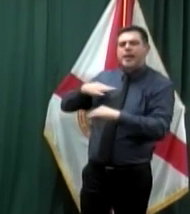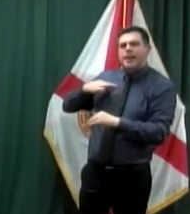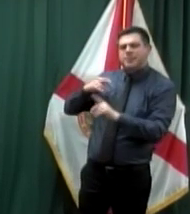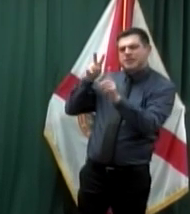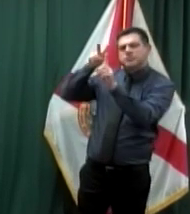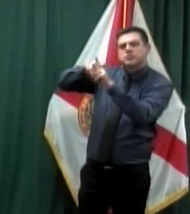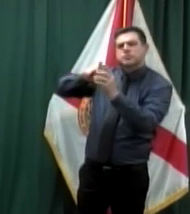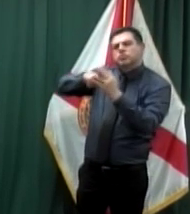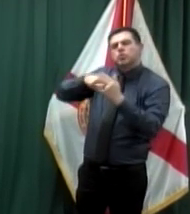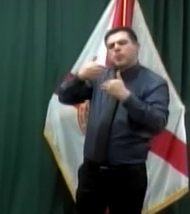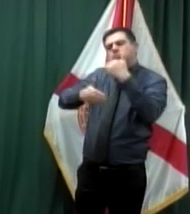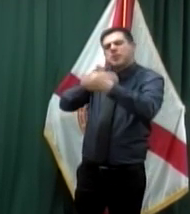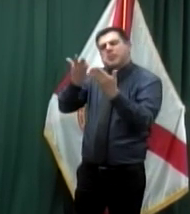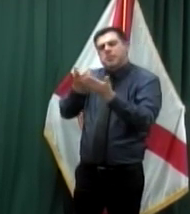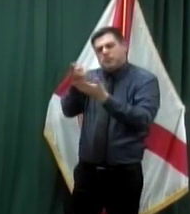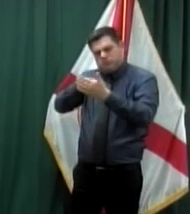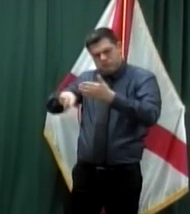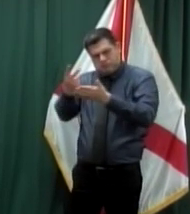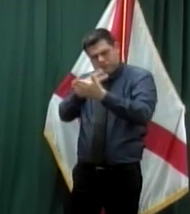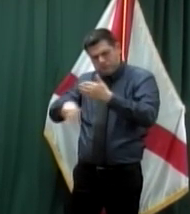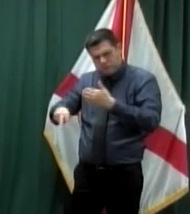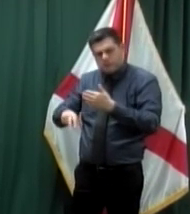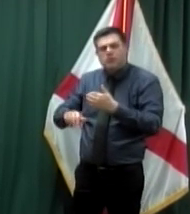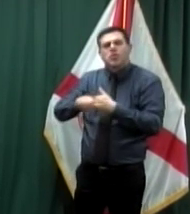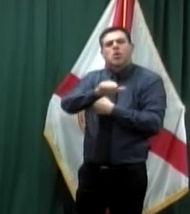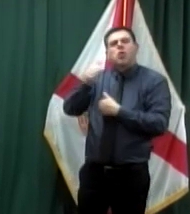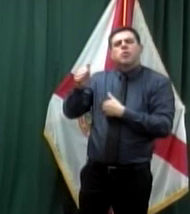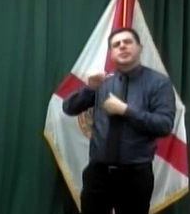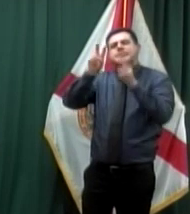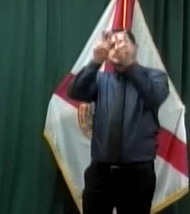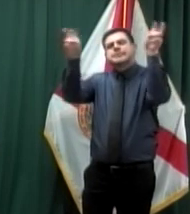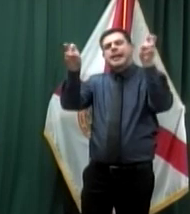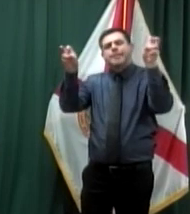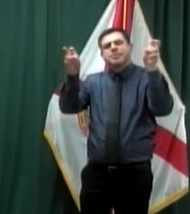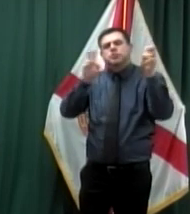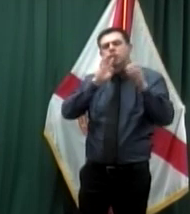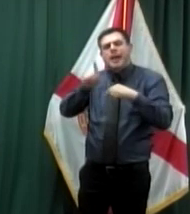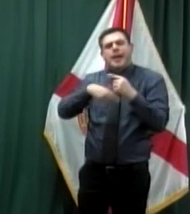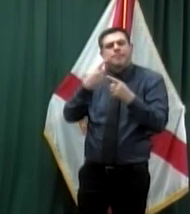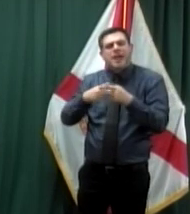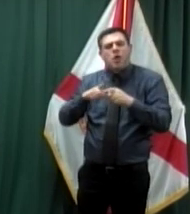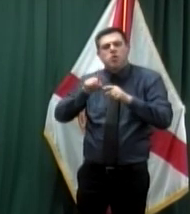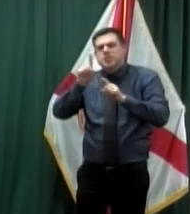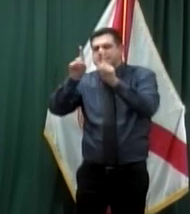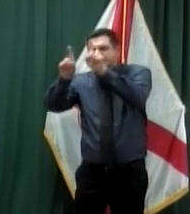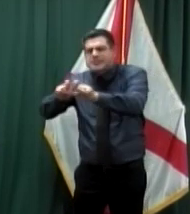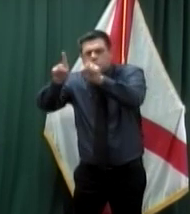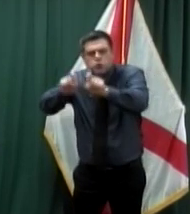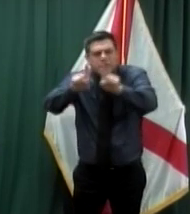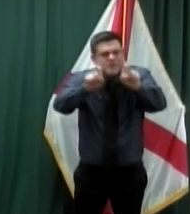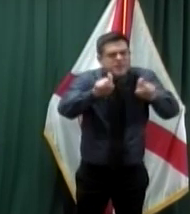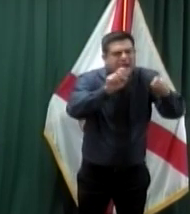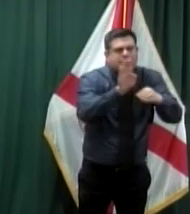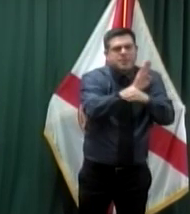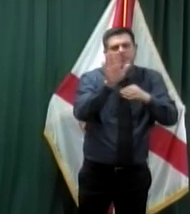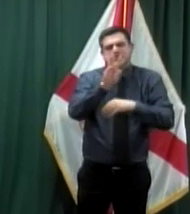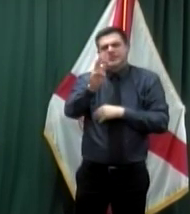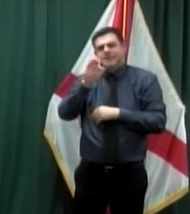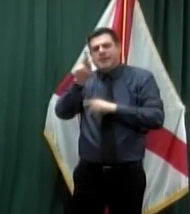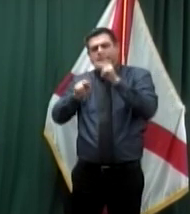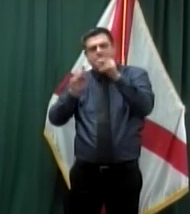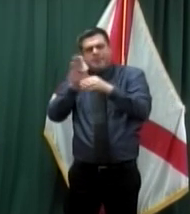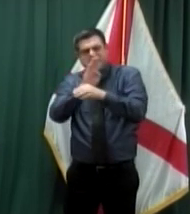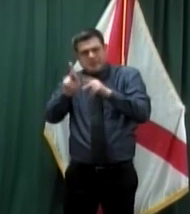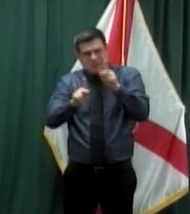Okay, another topic. You did this consumer survey. I know you've only had like about 600 or so people that have responded. Right. But I was struck by question 1, which